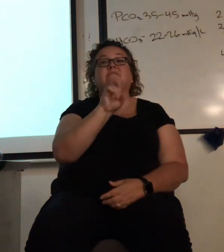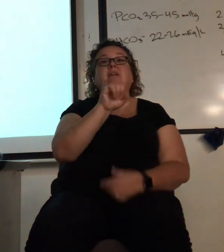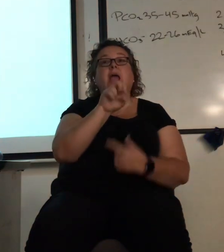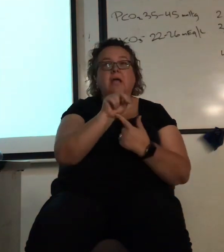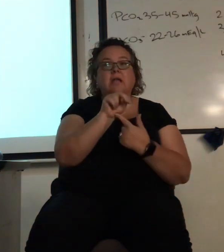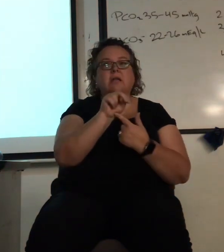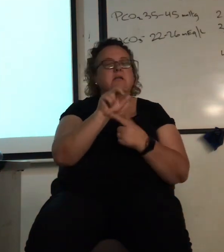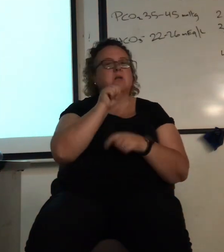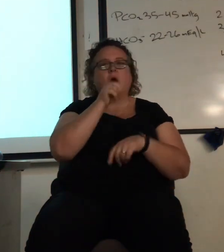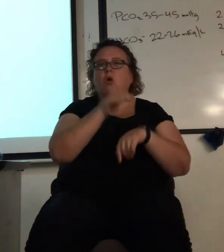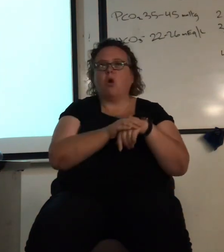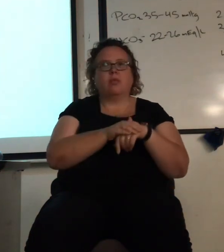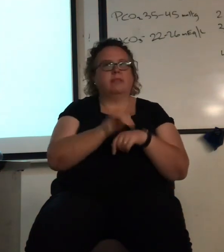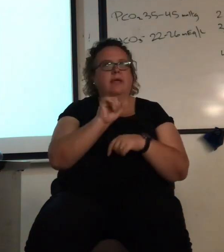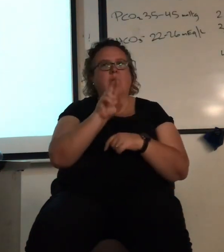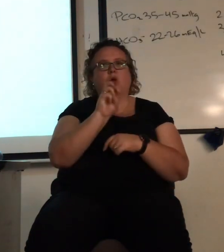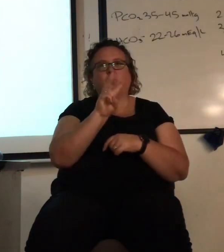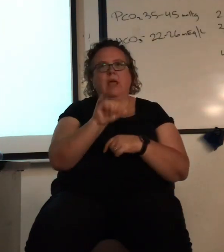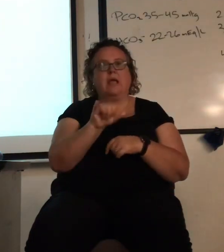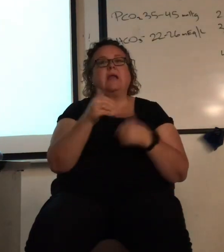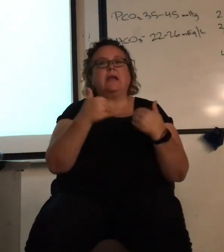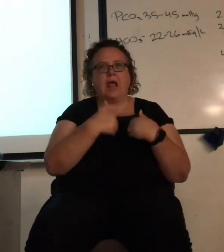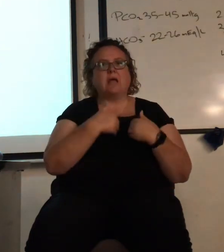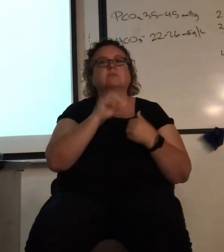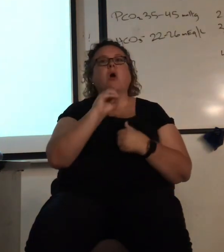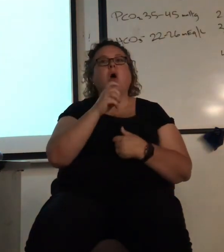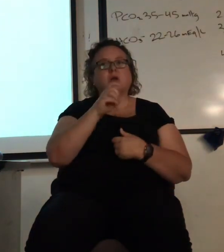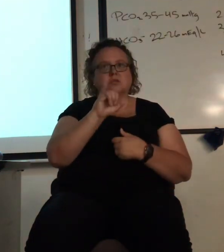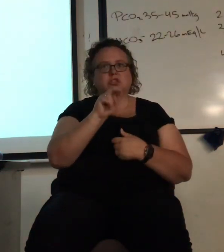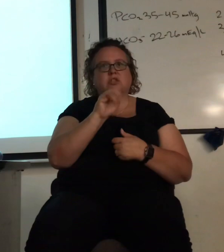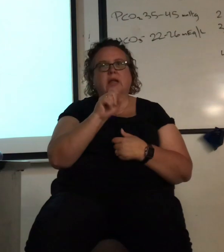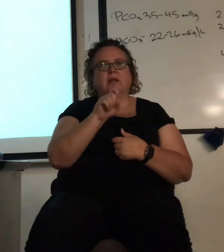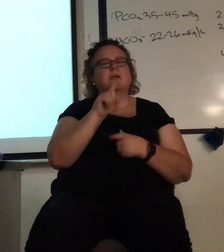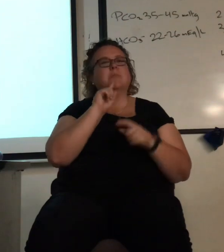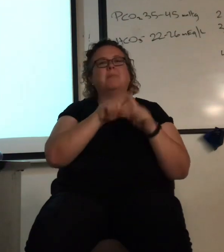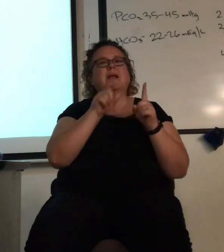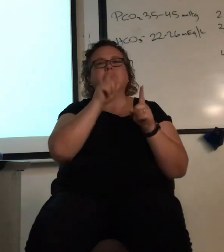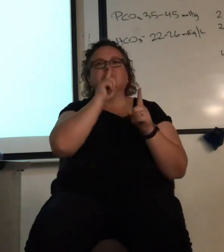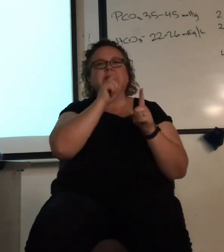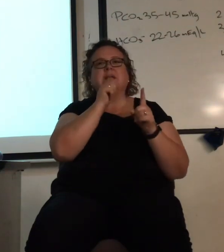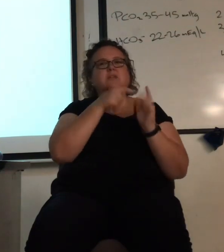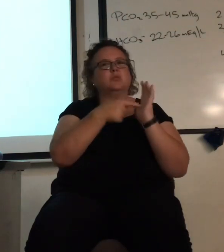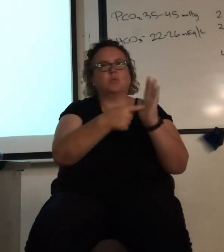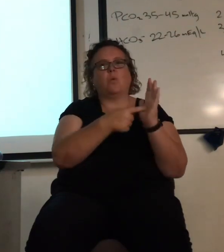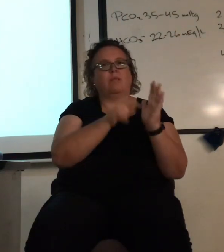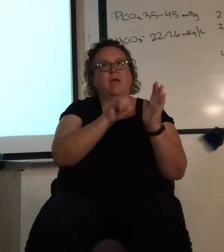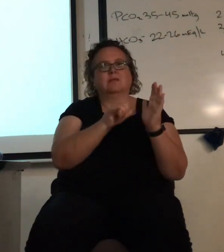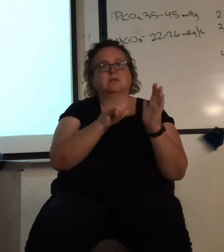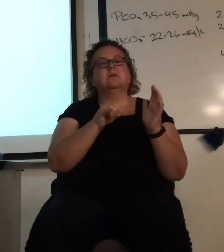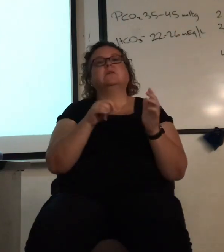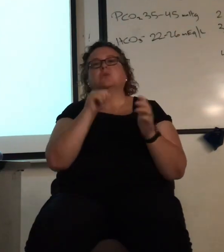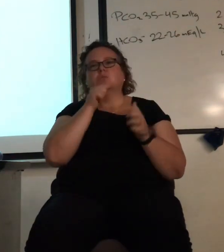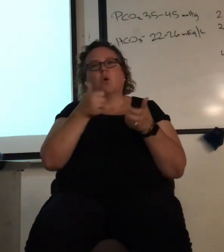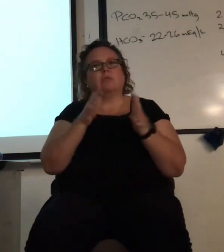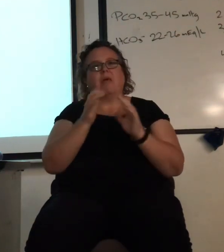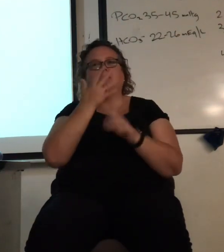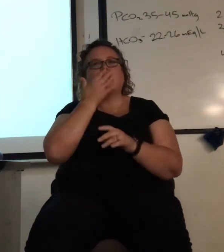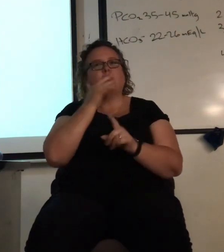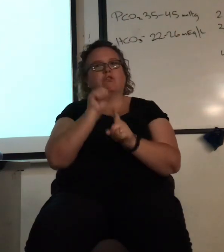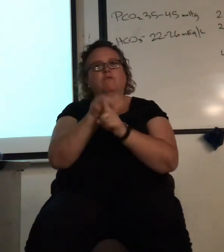aren't clear on here. Make sure you get. Here's one picture. Have you been studying it?